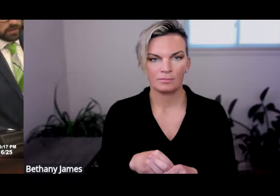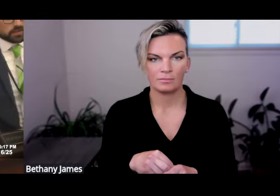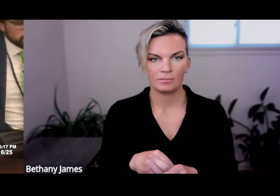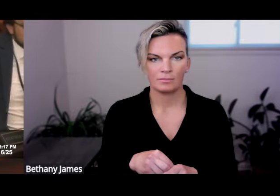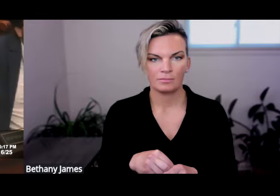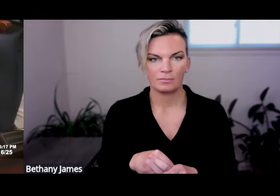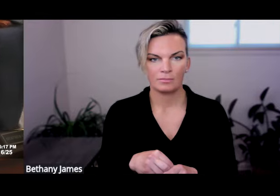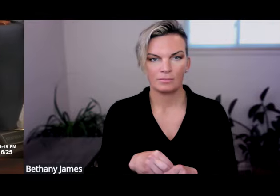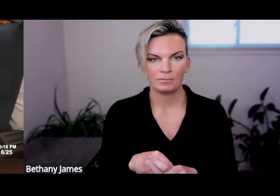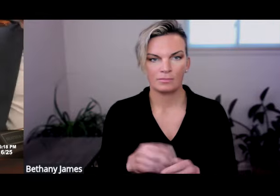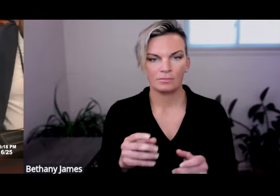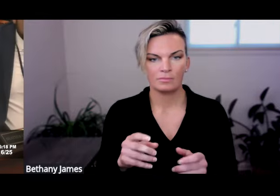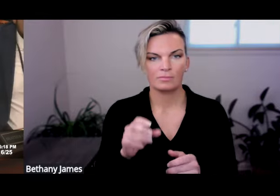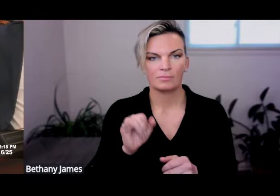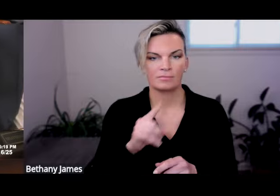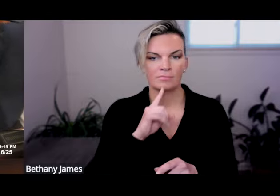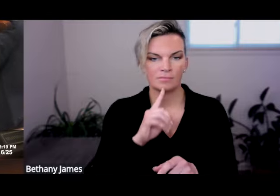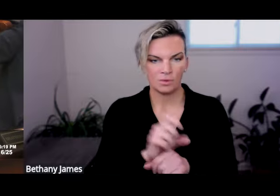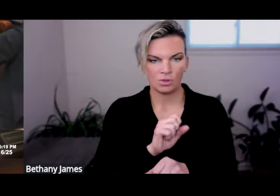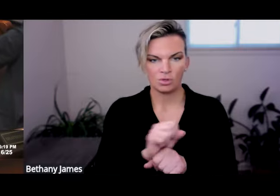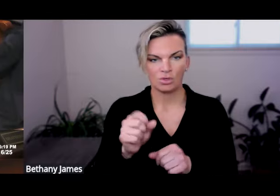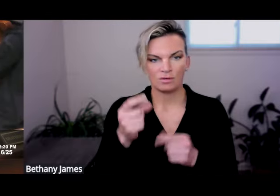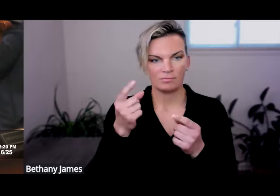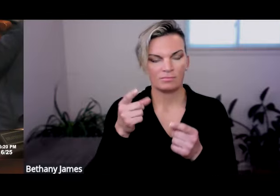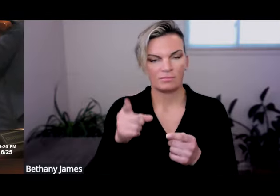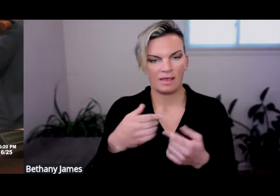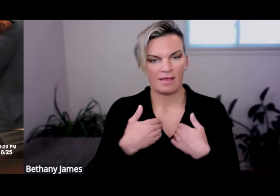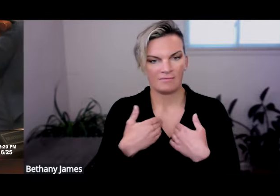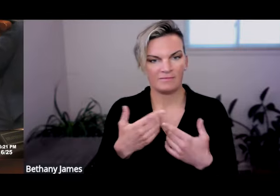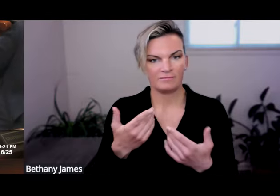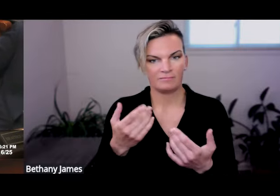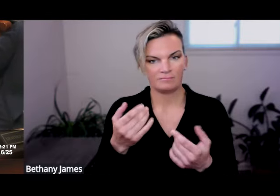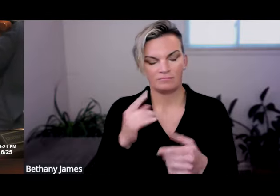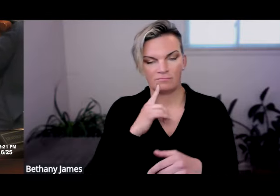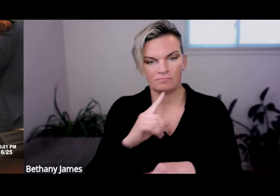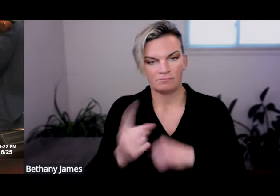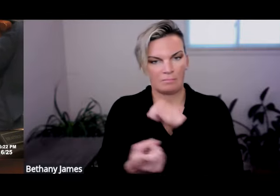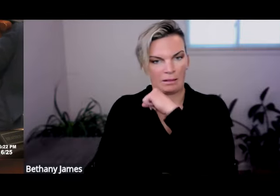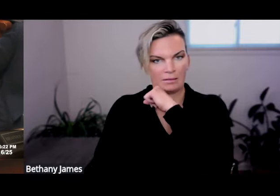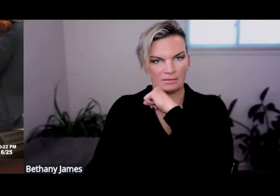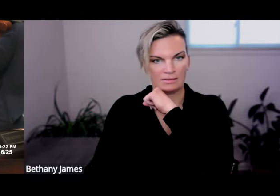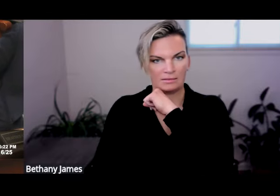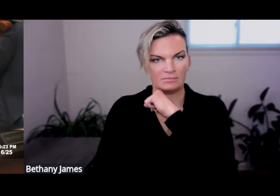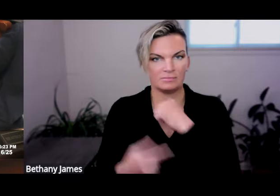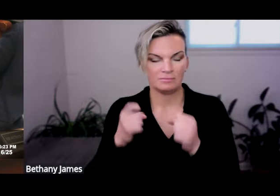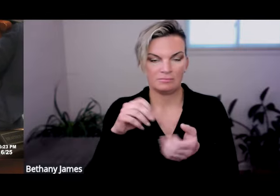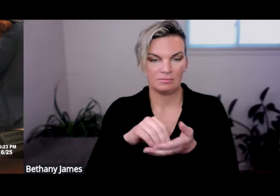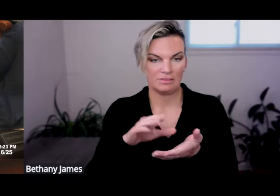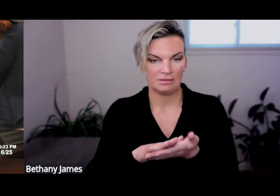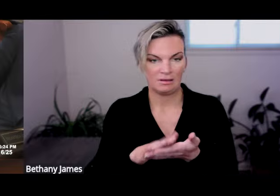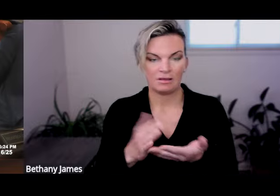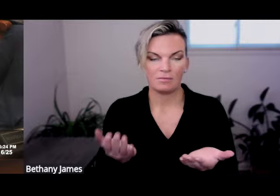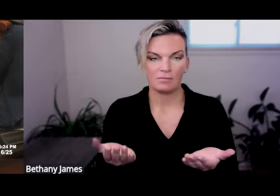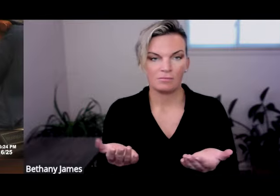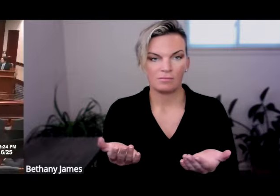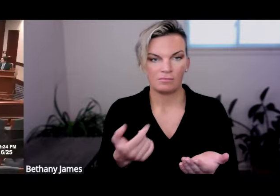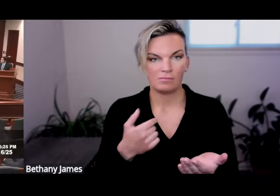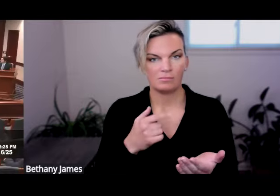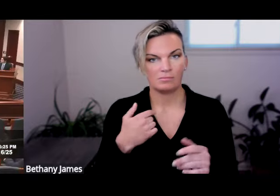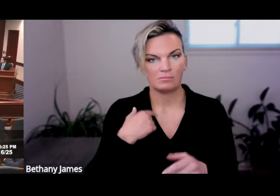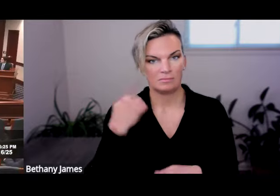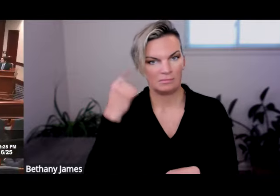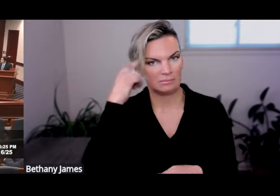violations to civil criminal penalty. I mean, that might be the most we can do. But I feel that's important to